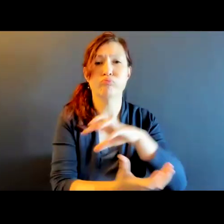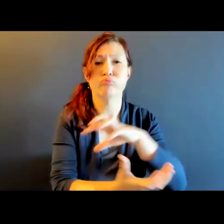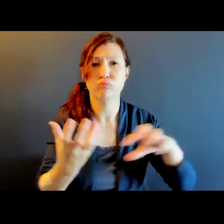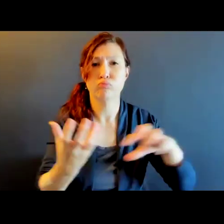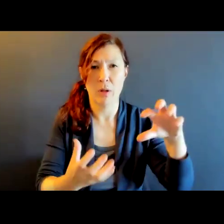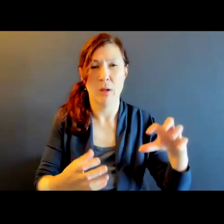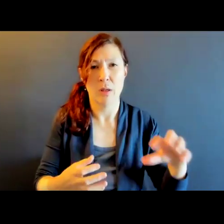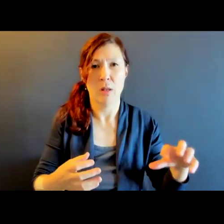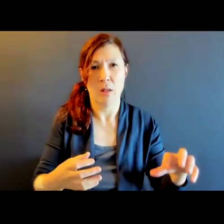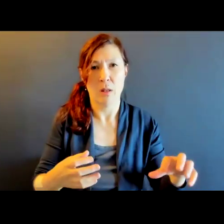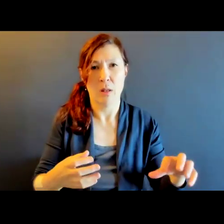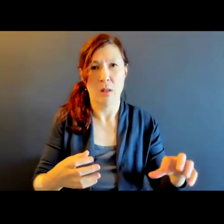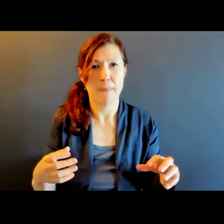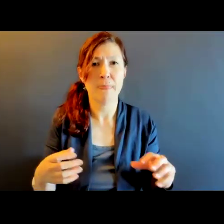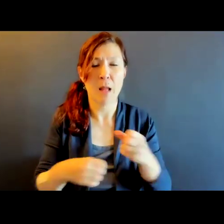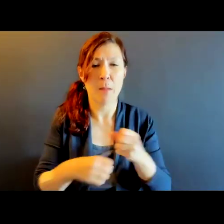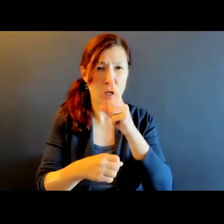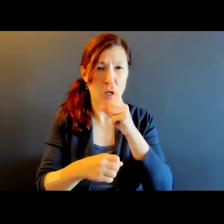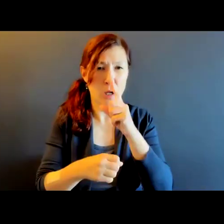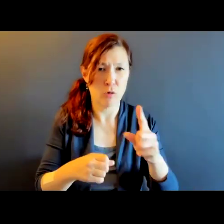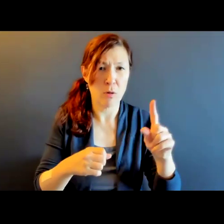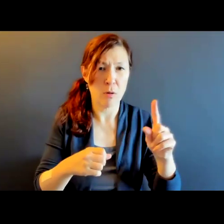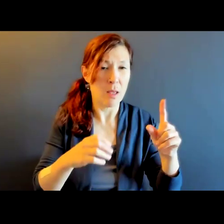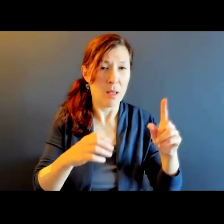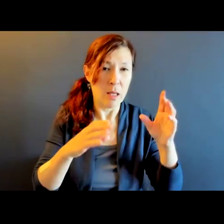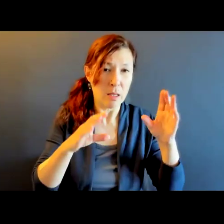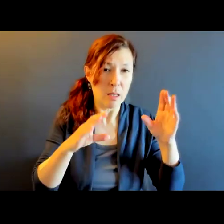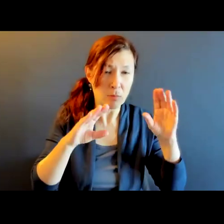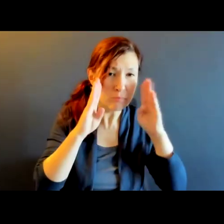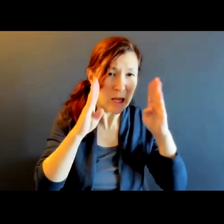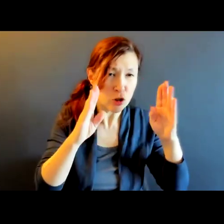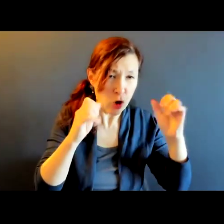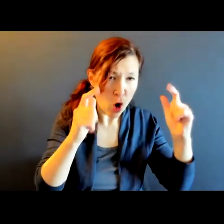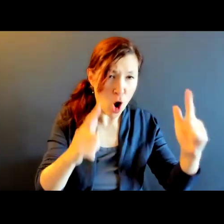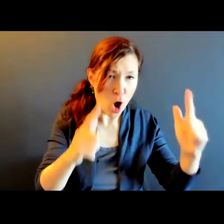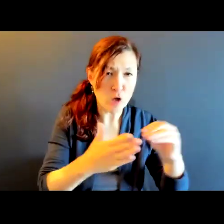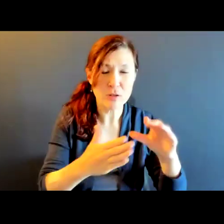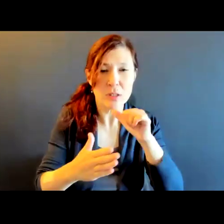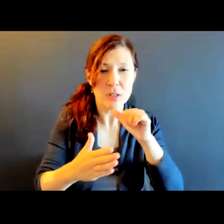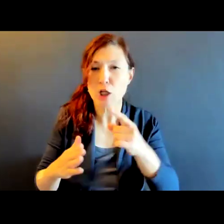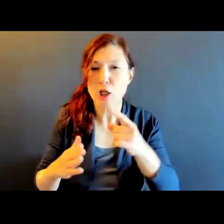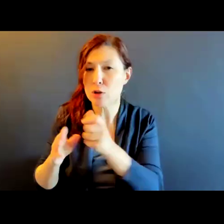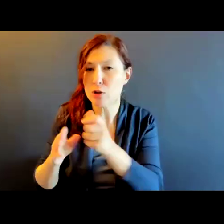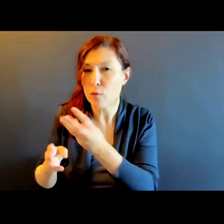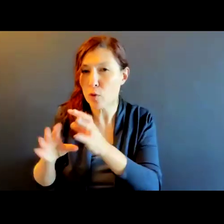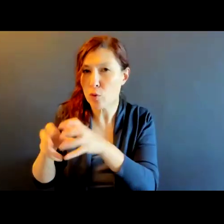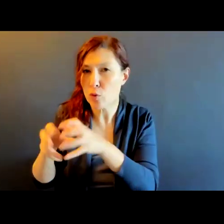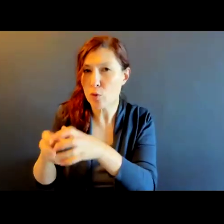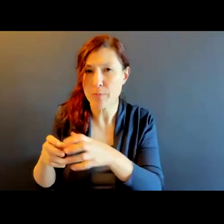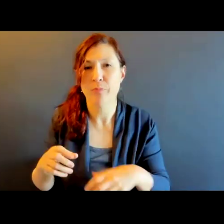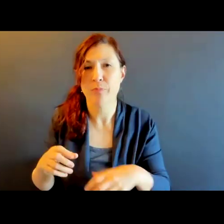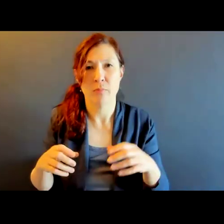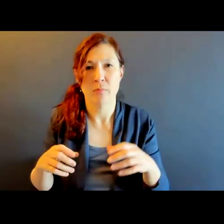too apt to be given only to the favored few, and thus secure to the poor their portion of the fruitful